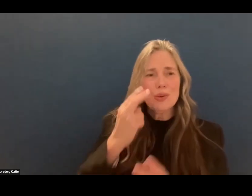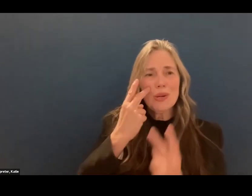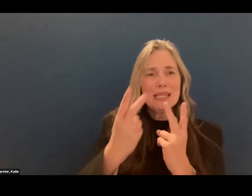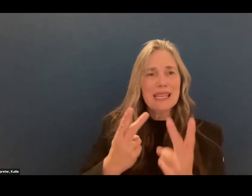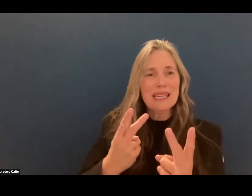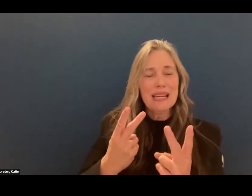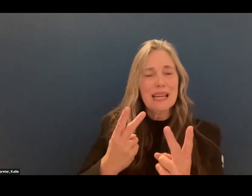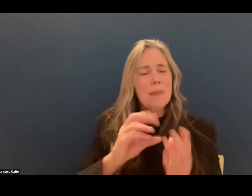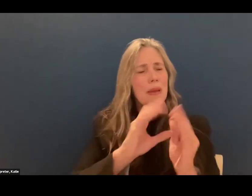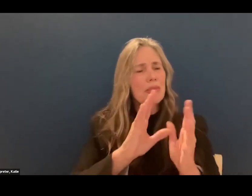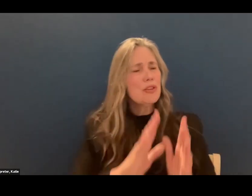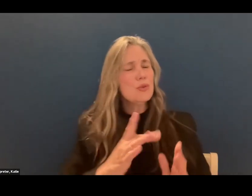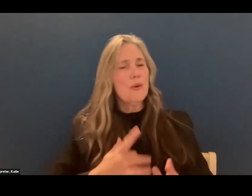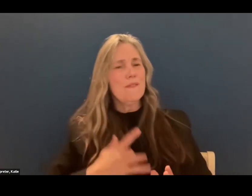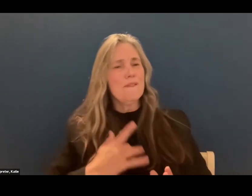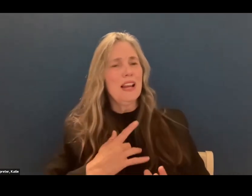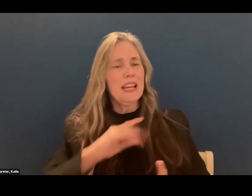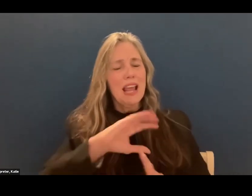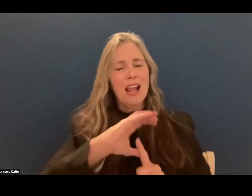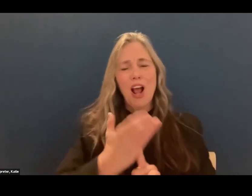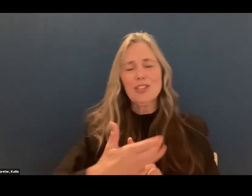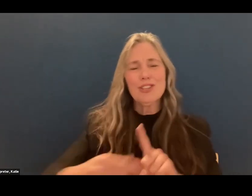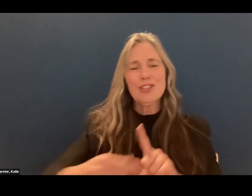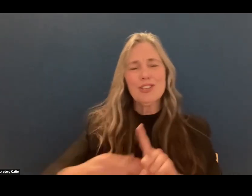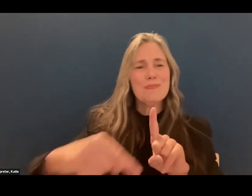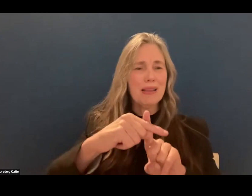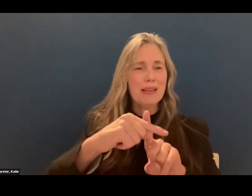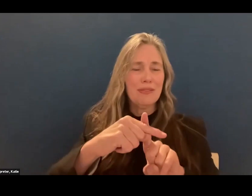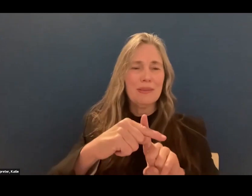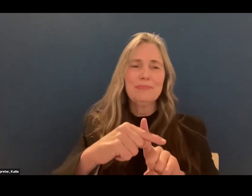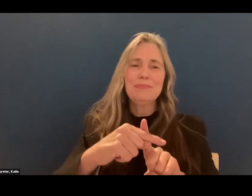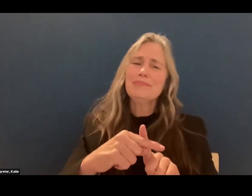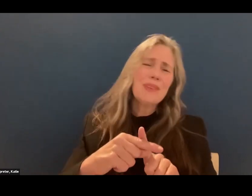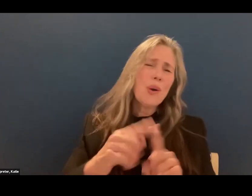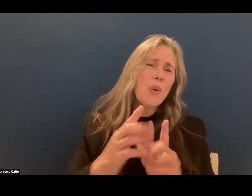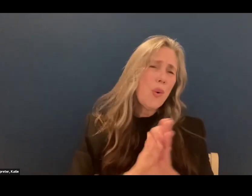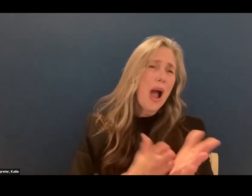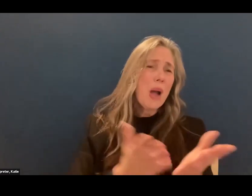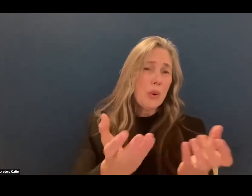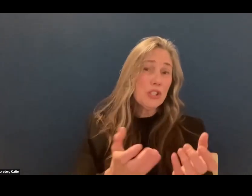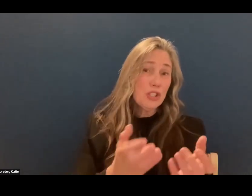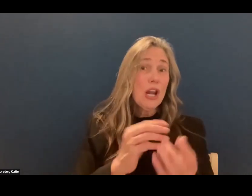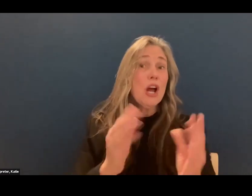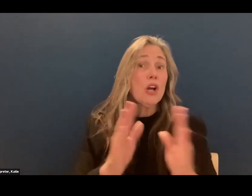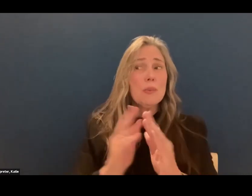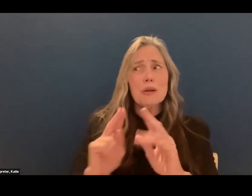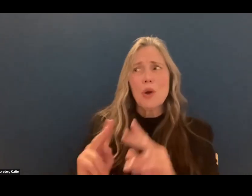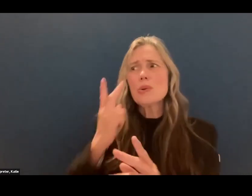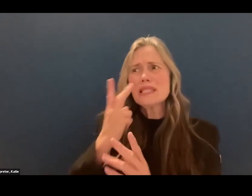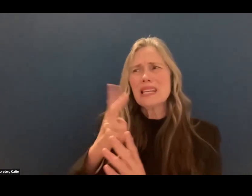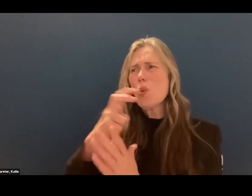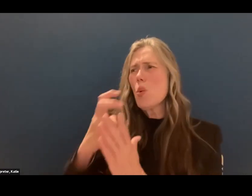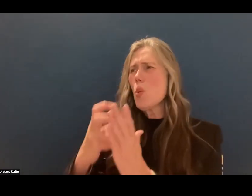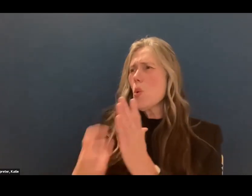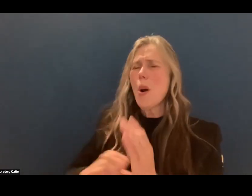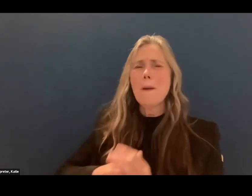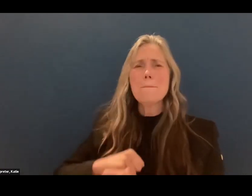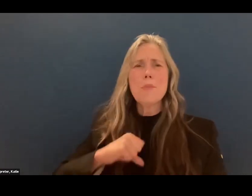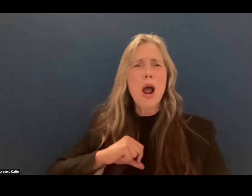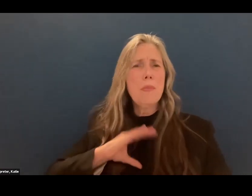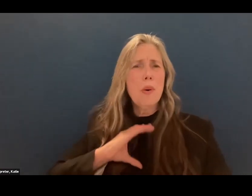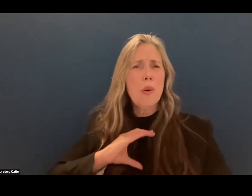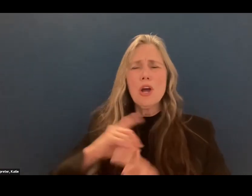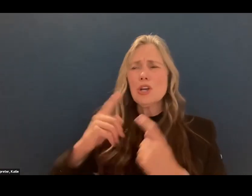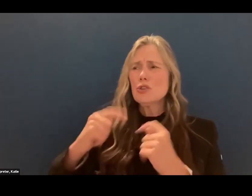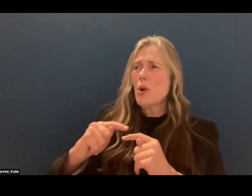student culture and climate of the schools was highly positive. I wish every member of the community had the same opportunity to see the dedication, pride, and striving